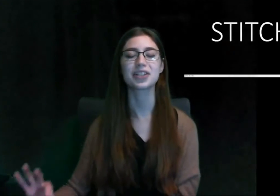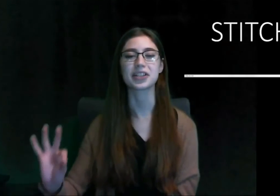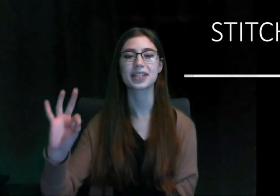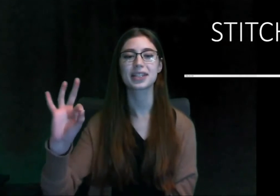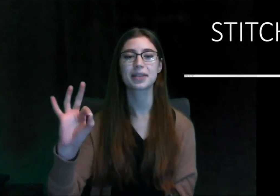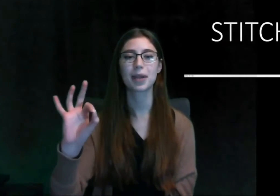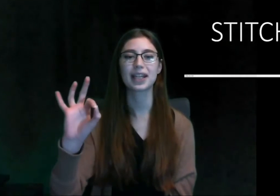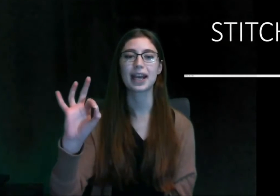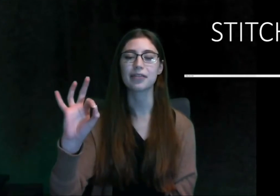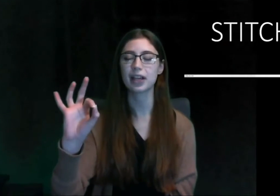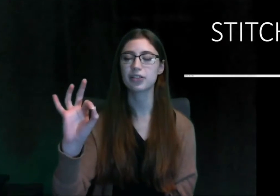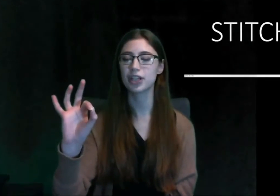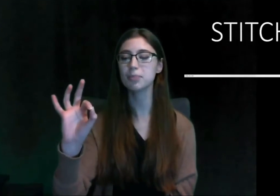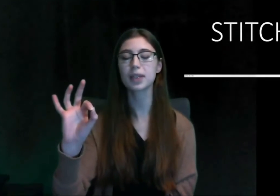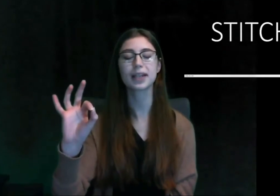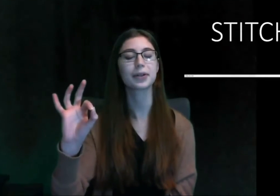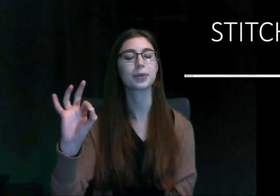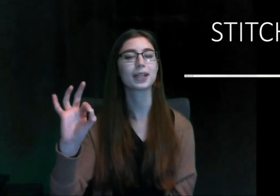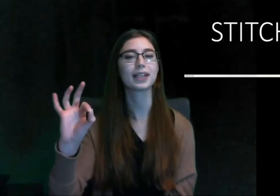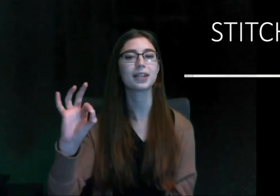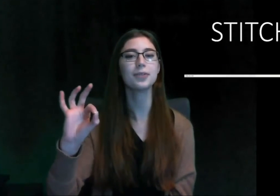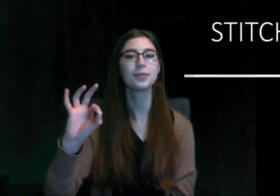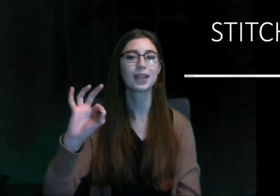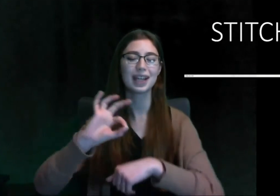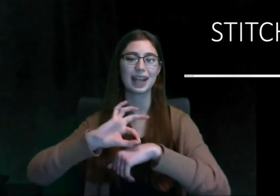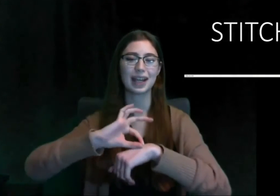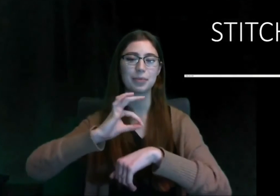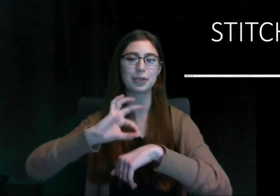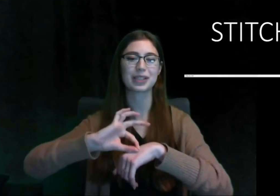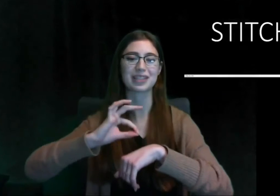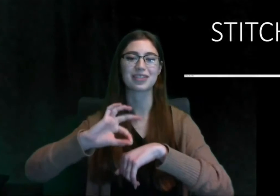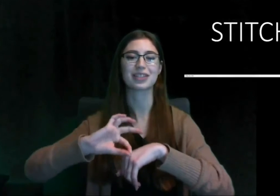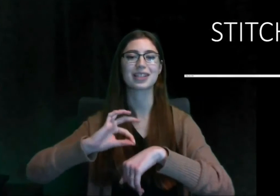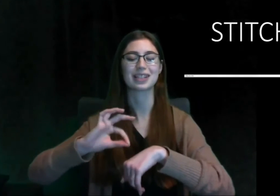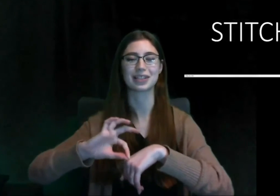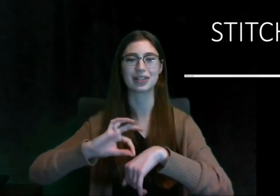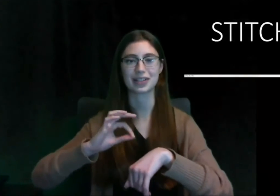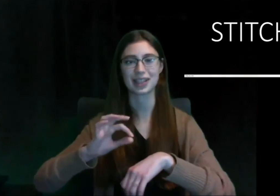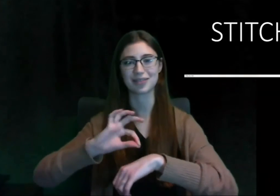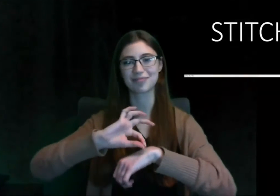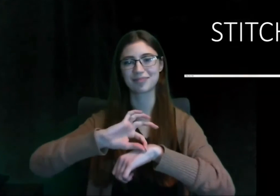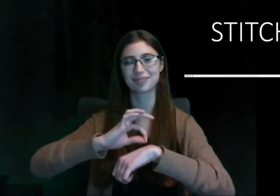Stitches. Make an F hand shape like you're holding a needle and put stitches into your skin.